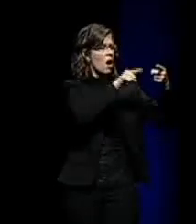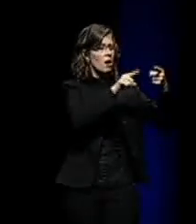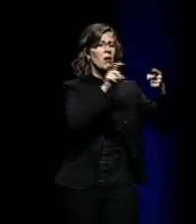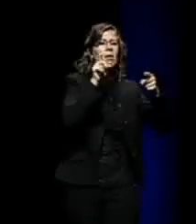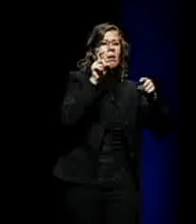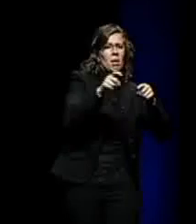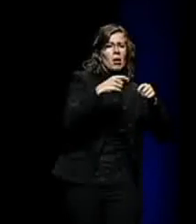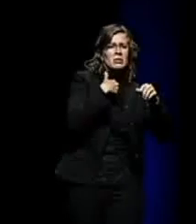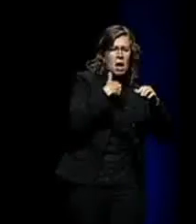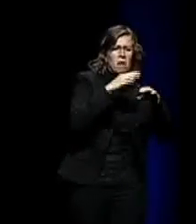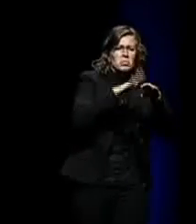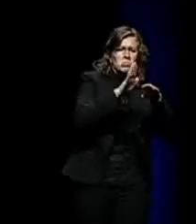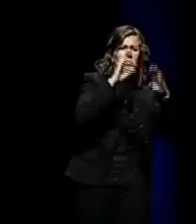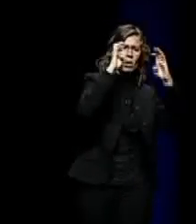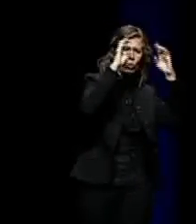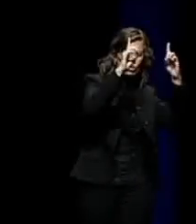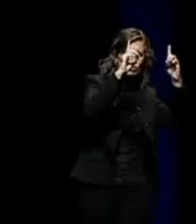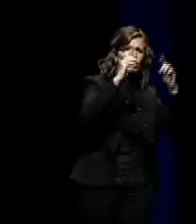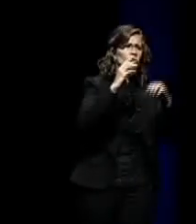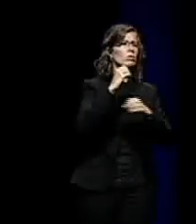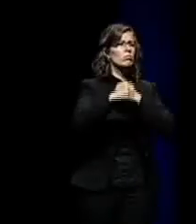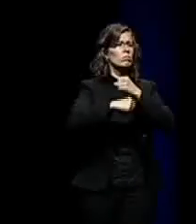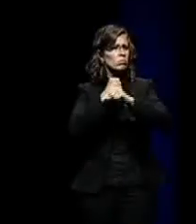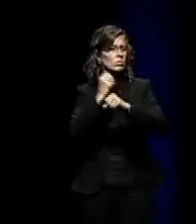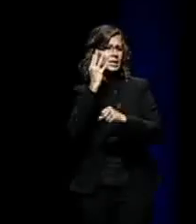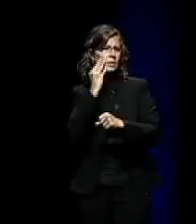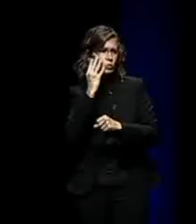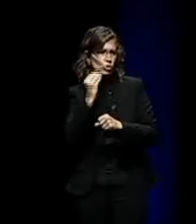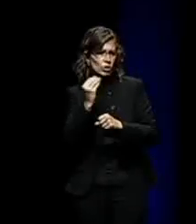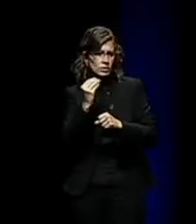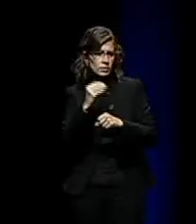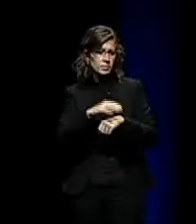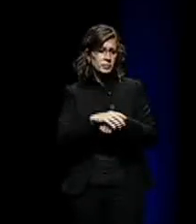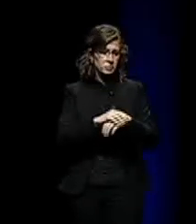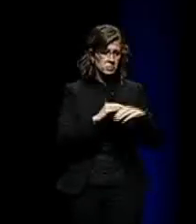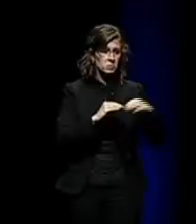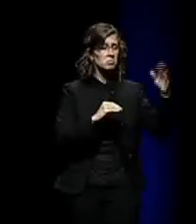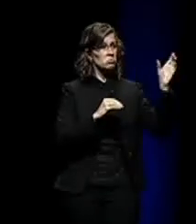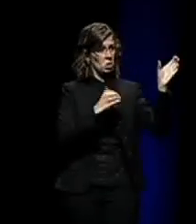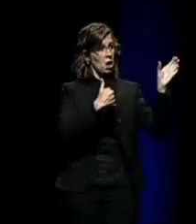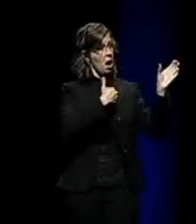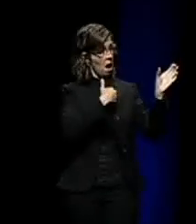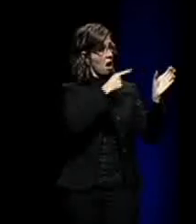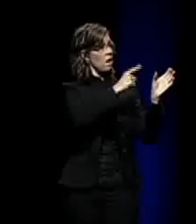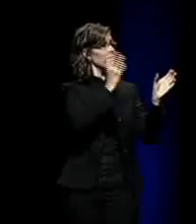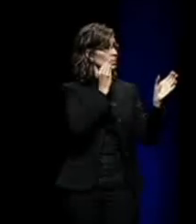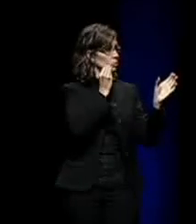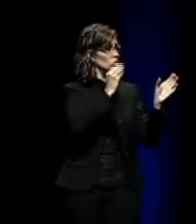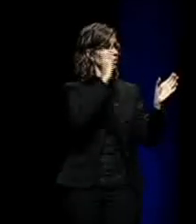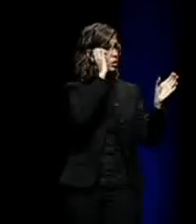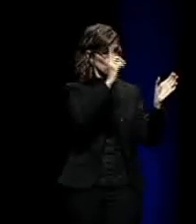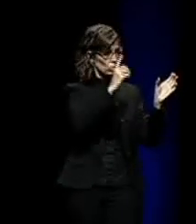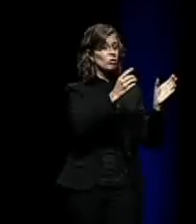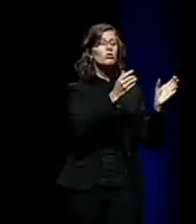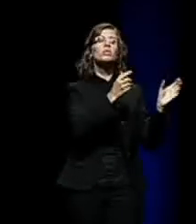experience. These are the standards to sit the exam. Then you take a test, which is most likely a combination of multiple